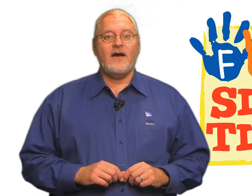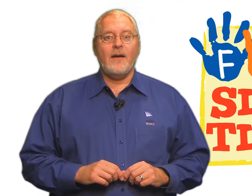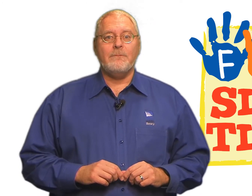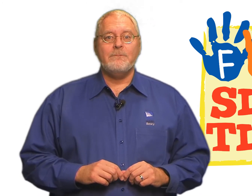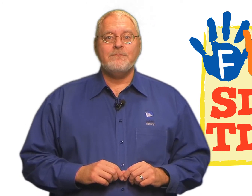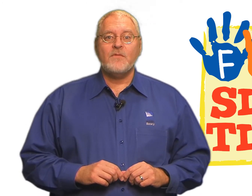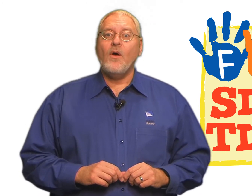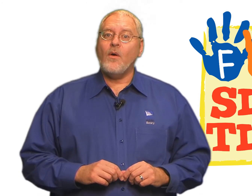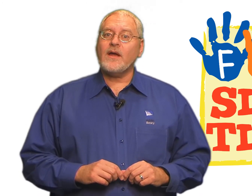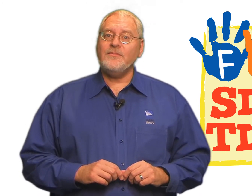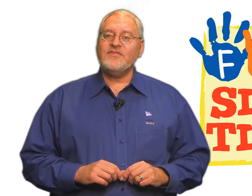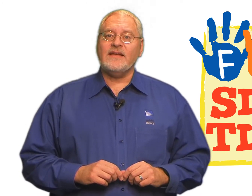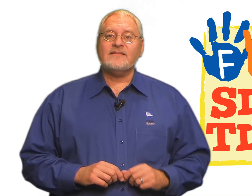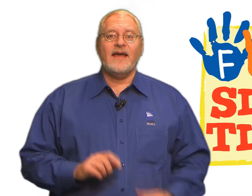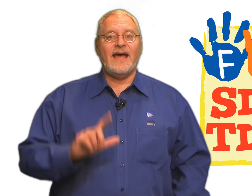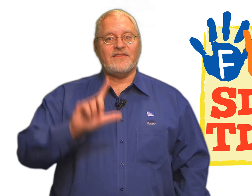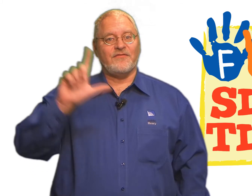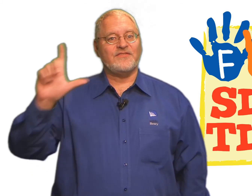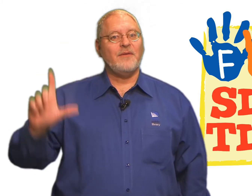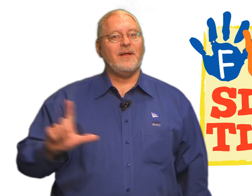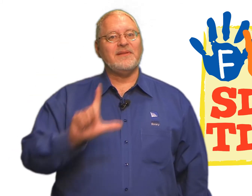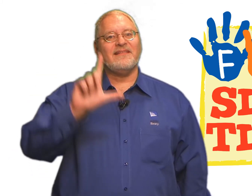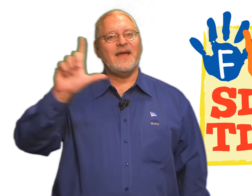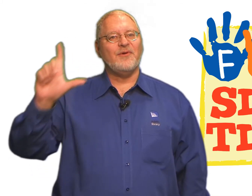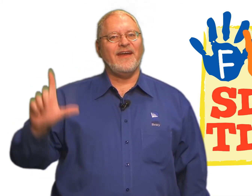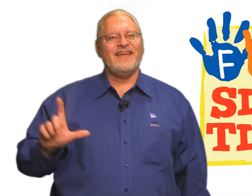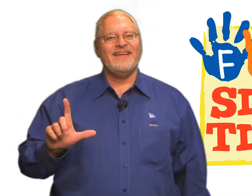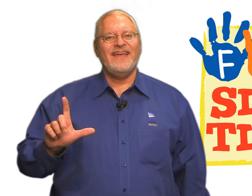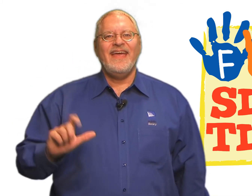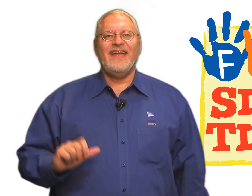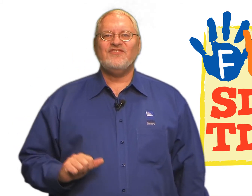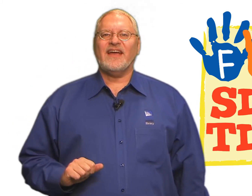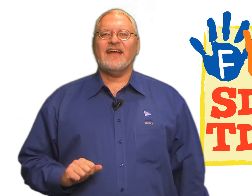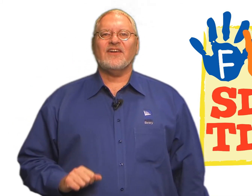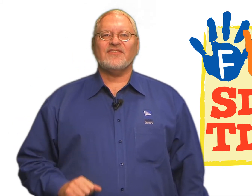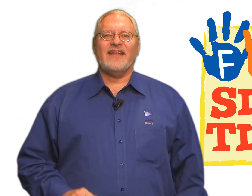fplparentplace.com, or come see us at the Frisco Public Library and check out our sign